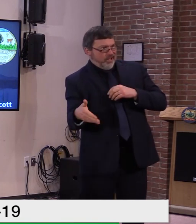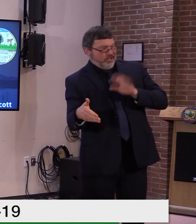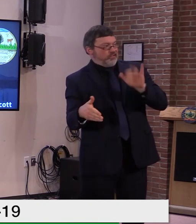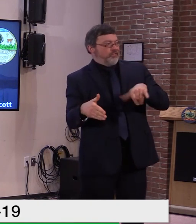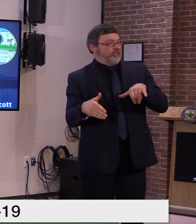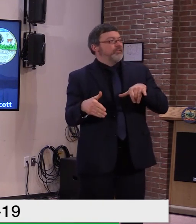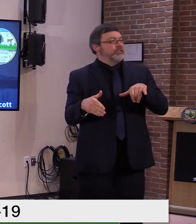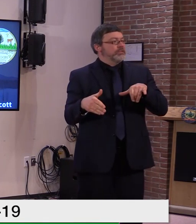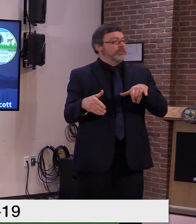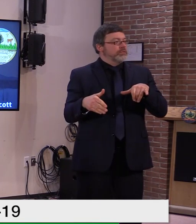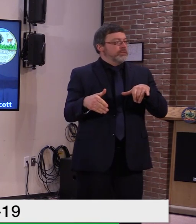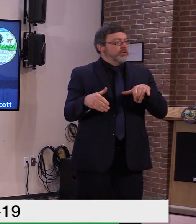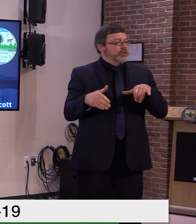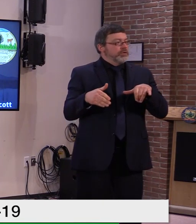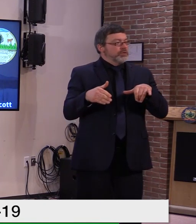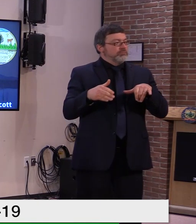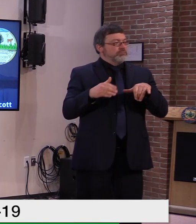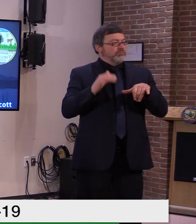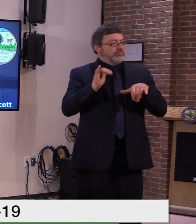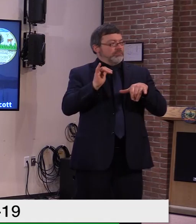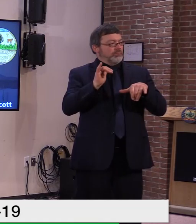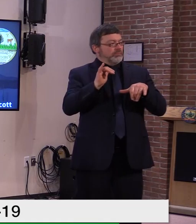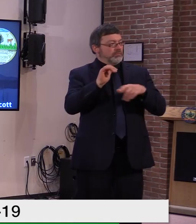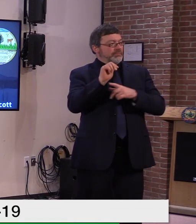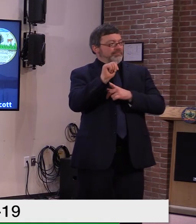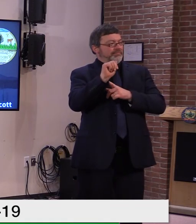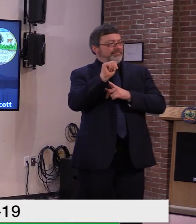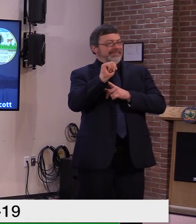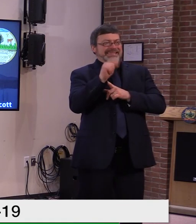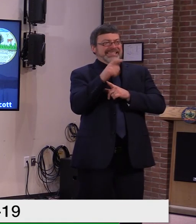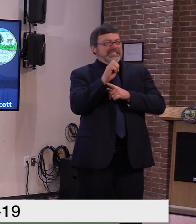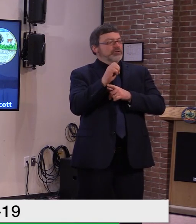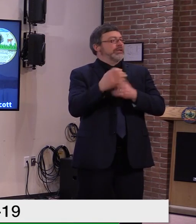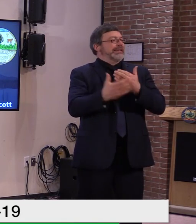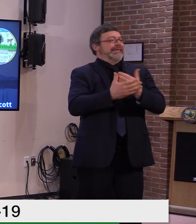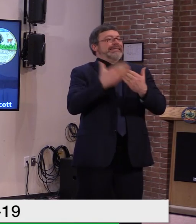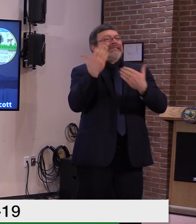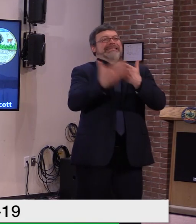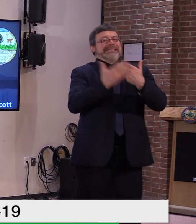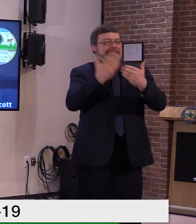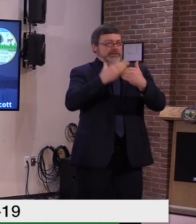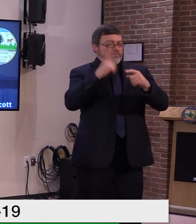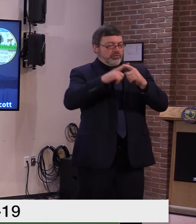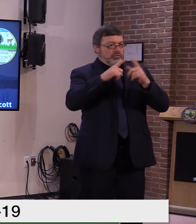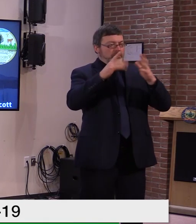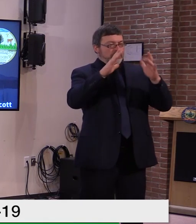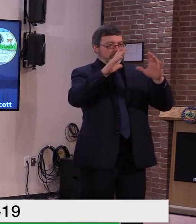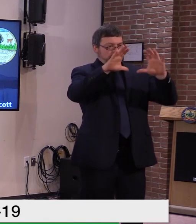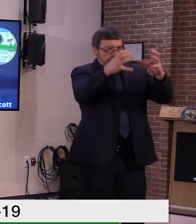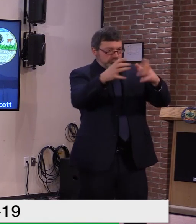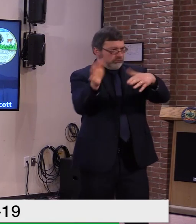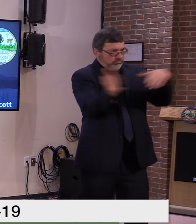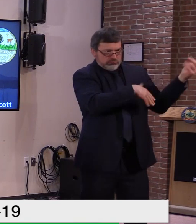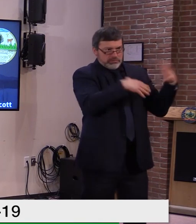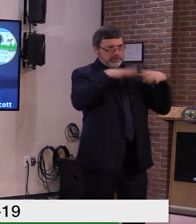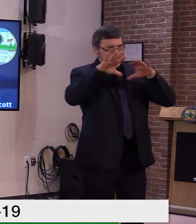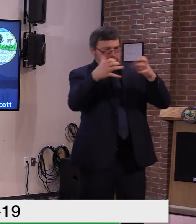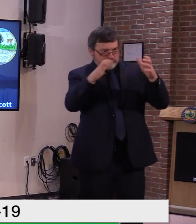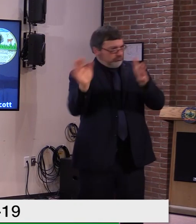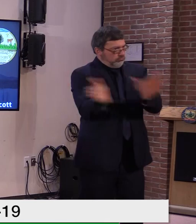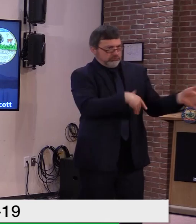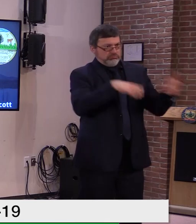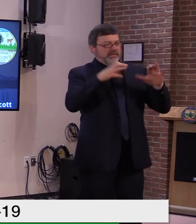to understand. There will be age bands established when you will be eligible to be vaccinated. For